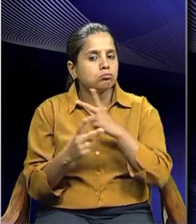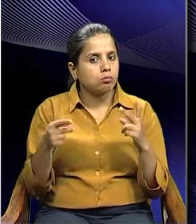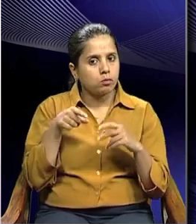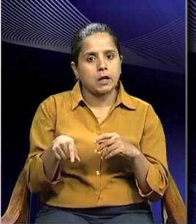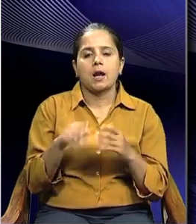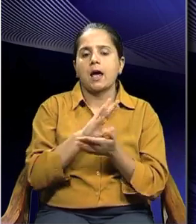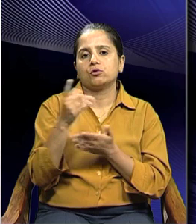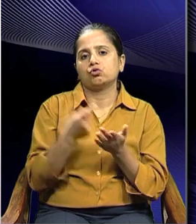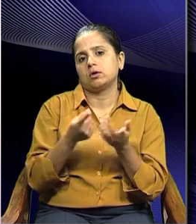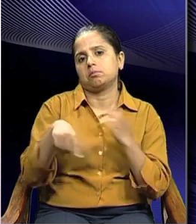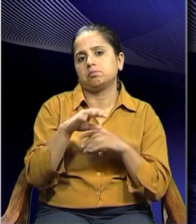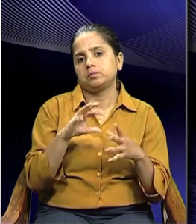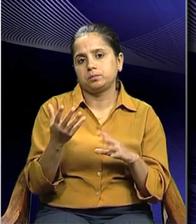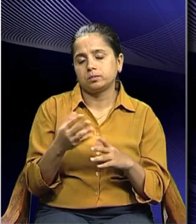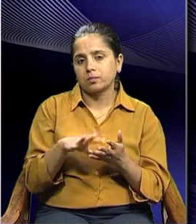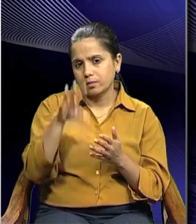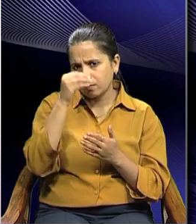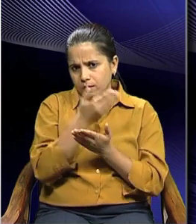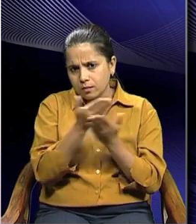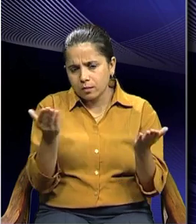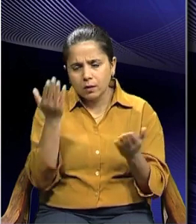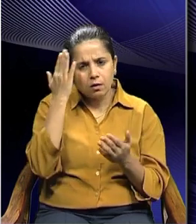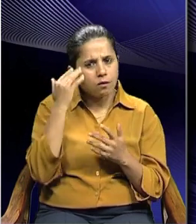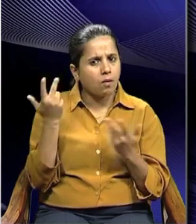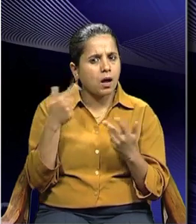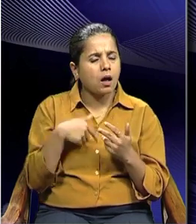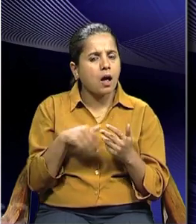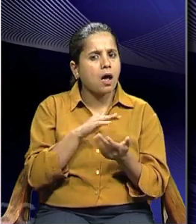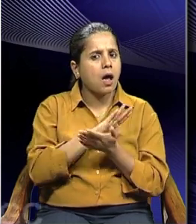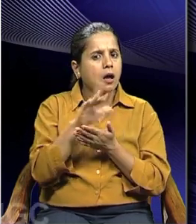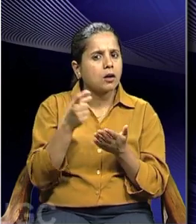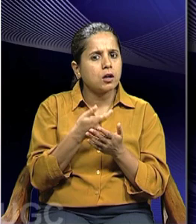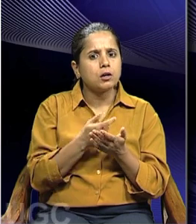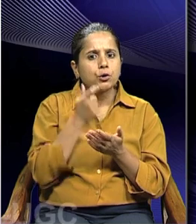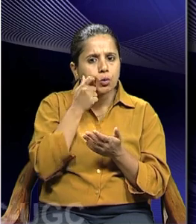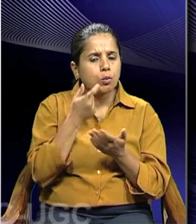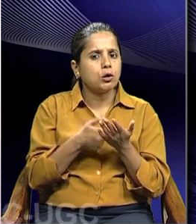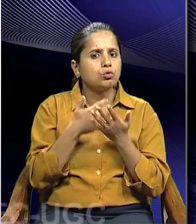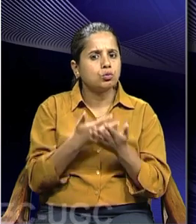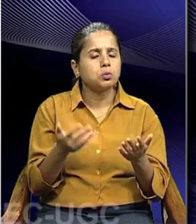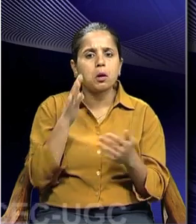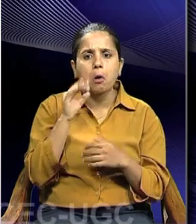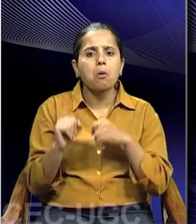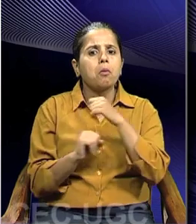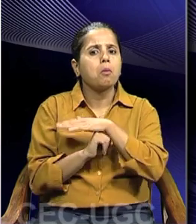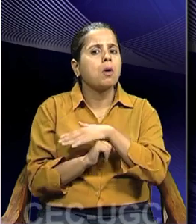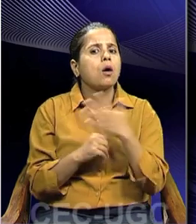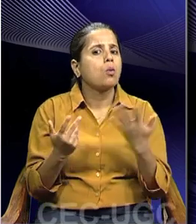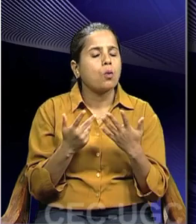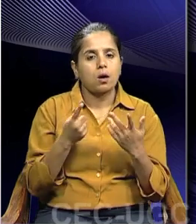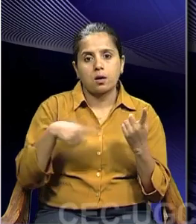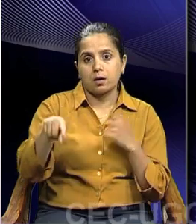dear learners, why are we considering human resources to be its foundation? Because whatever plans